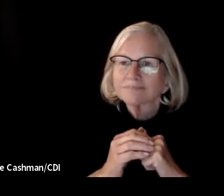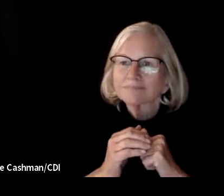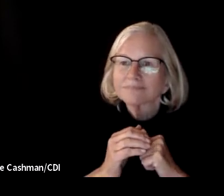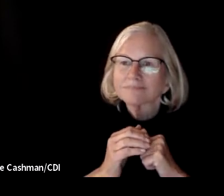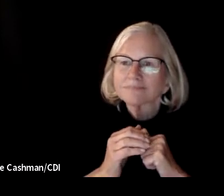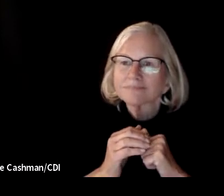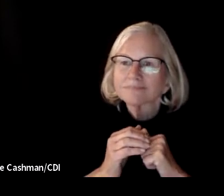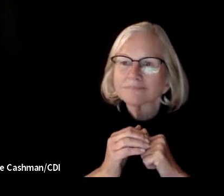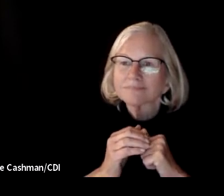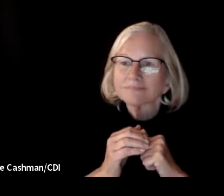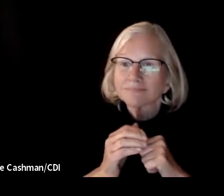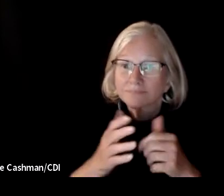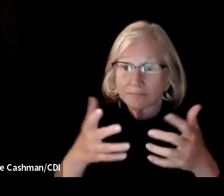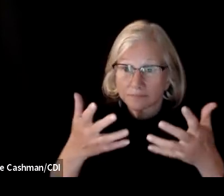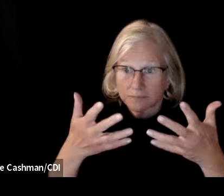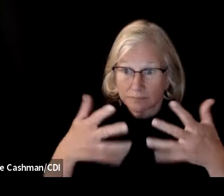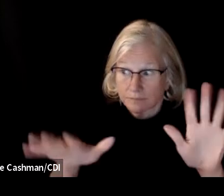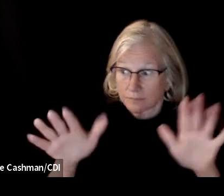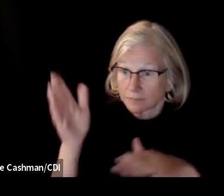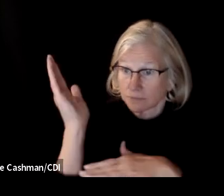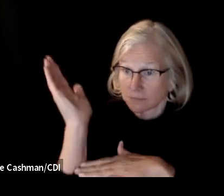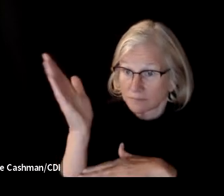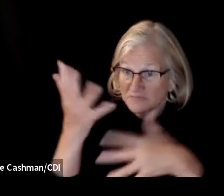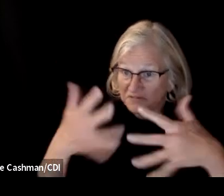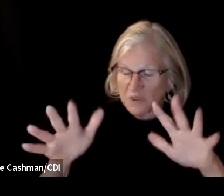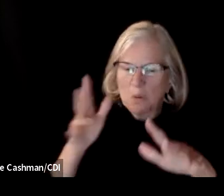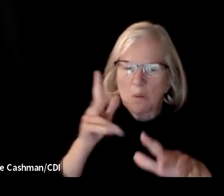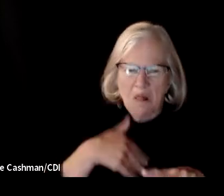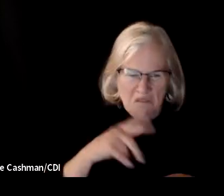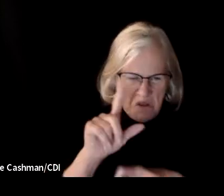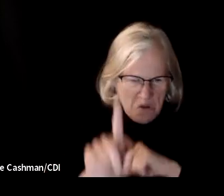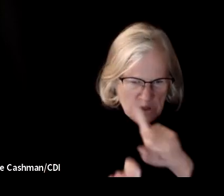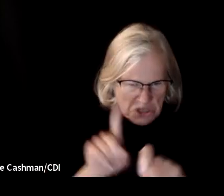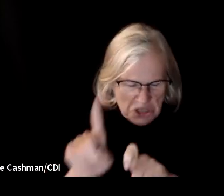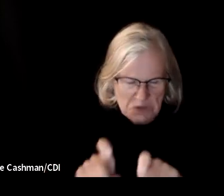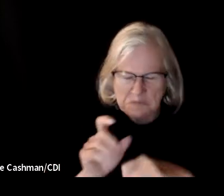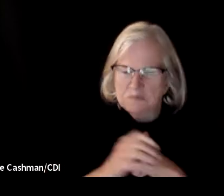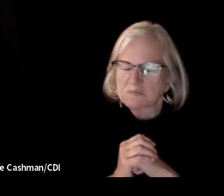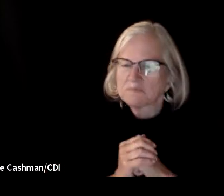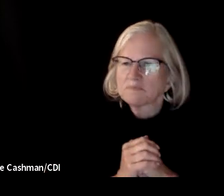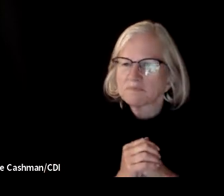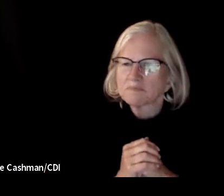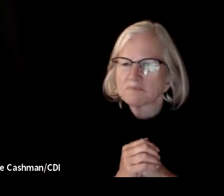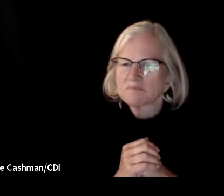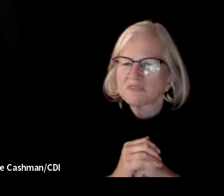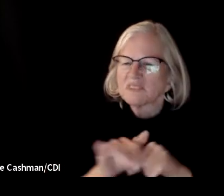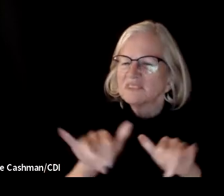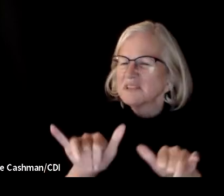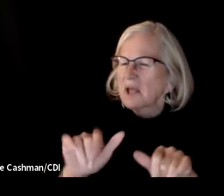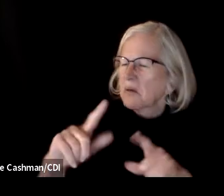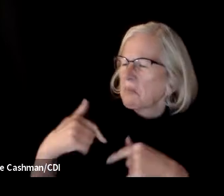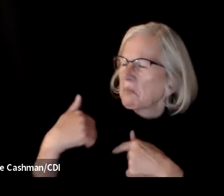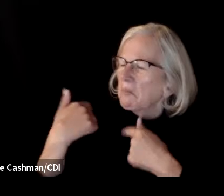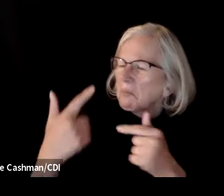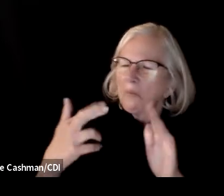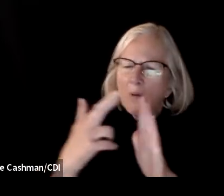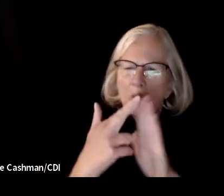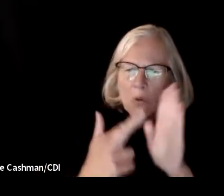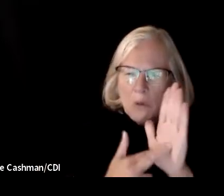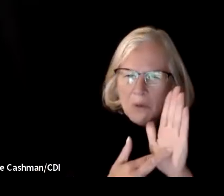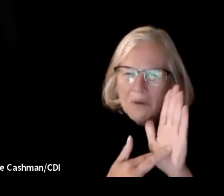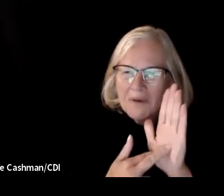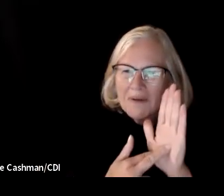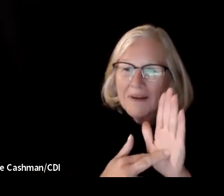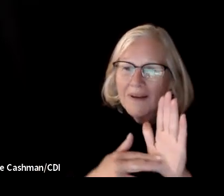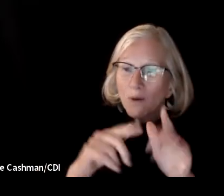answer session. To ask a question during the session, you will need to press star one on your telephone. So please be advised that today's conference is